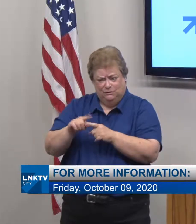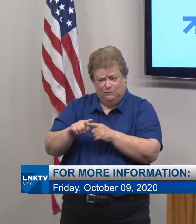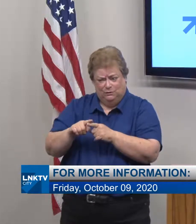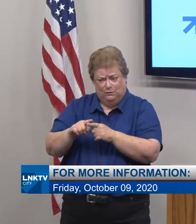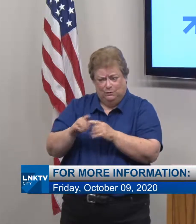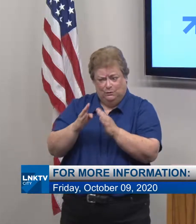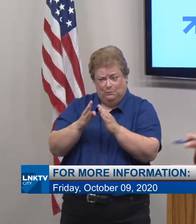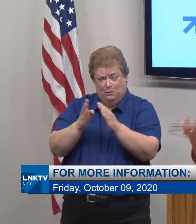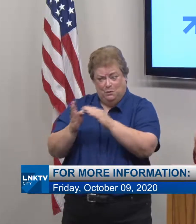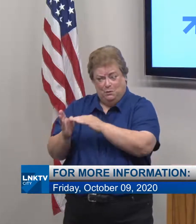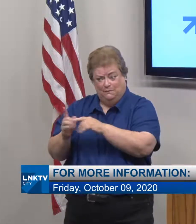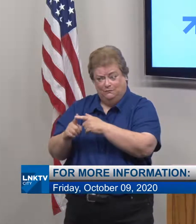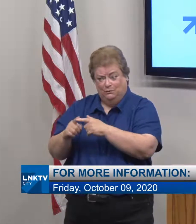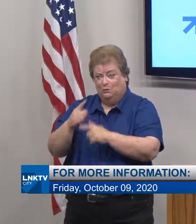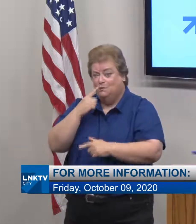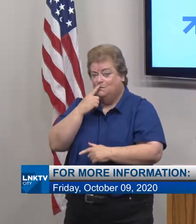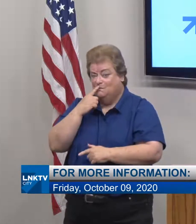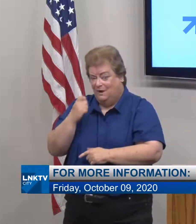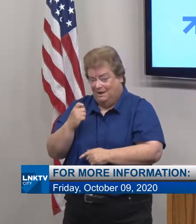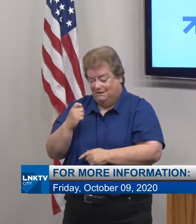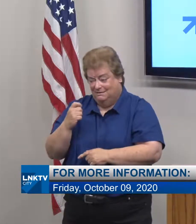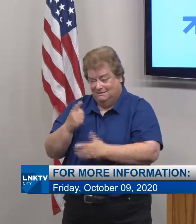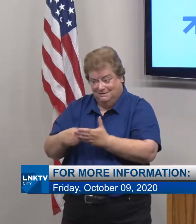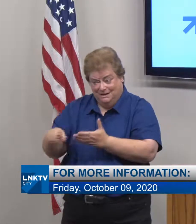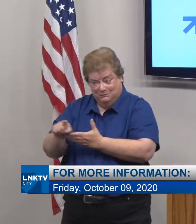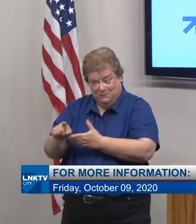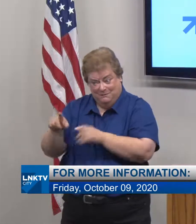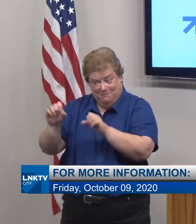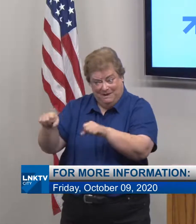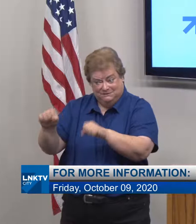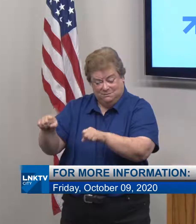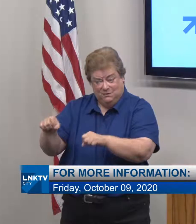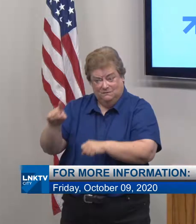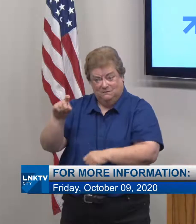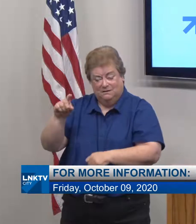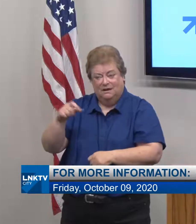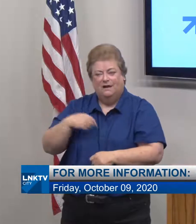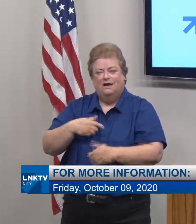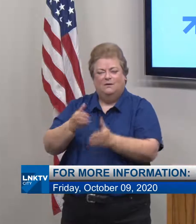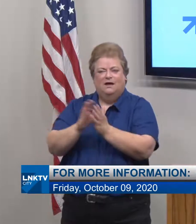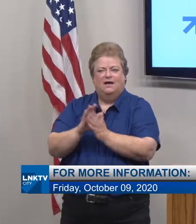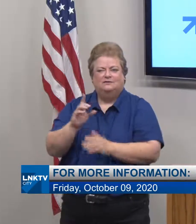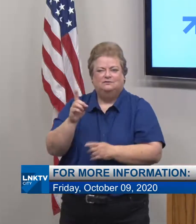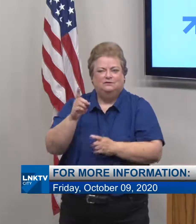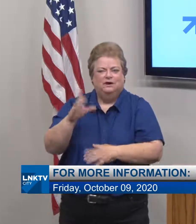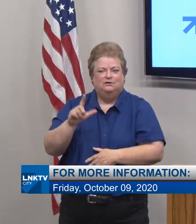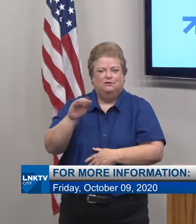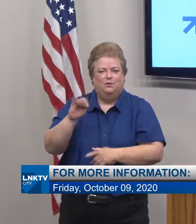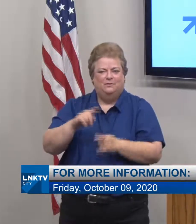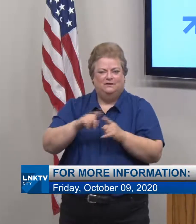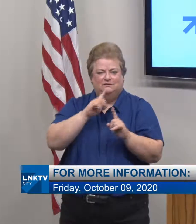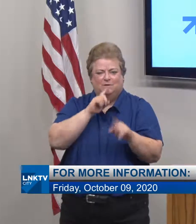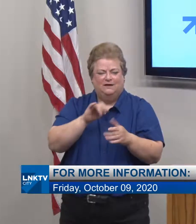next Friday? I'll invite Director Lopez to come up and answer your question, Brent. Thank you.